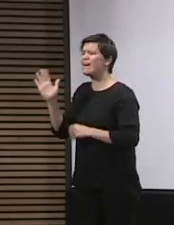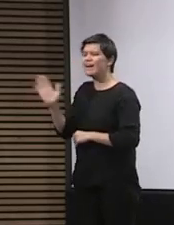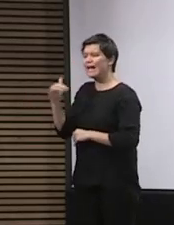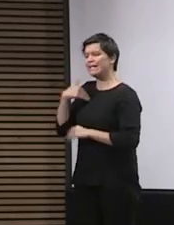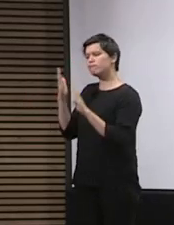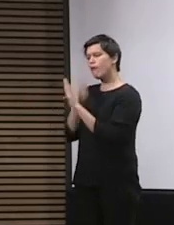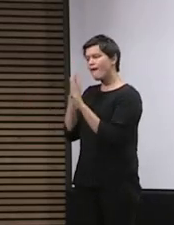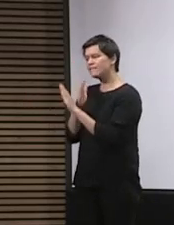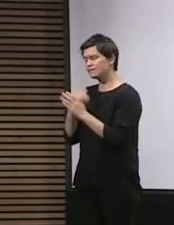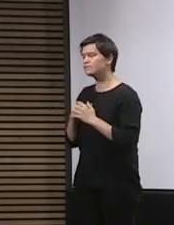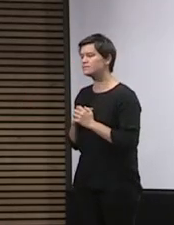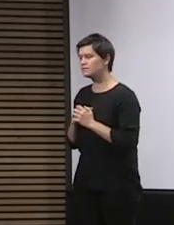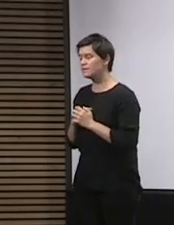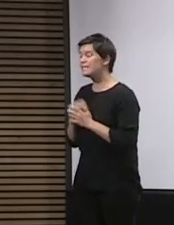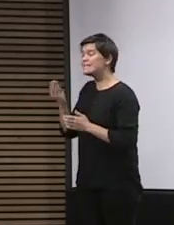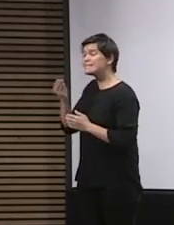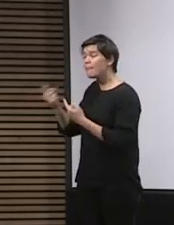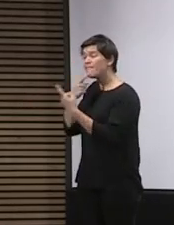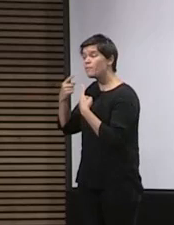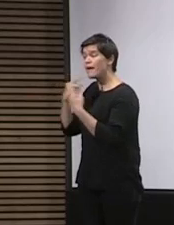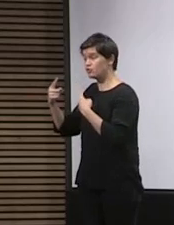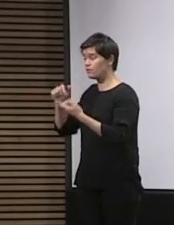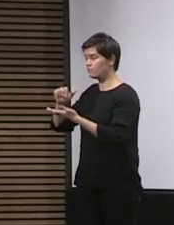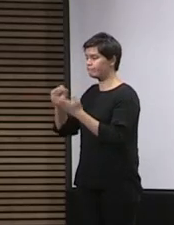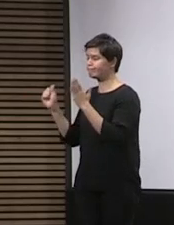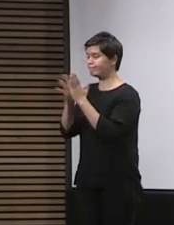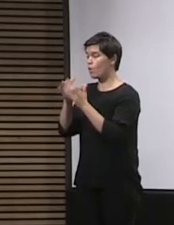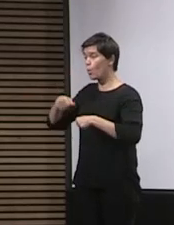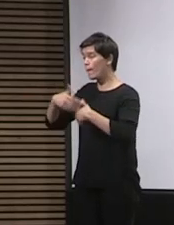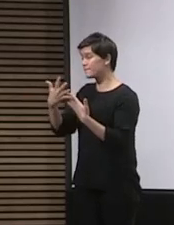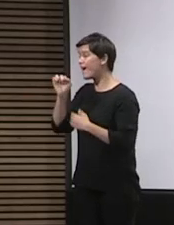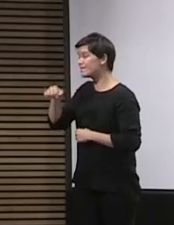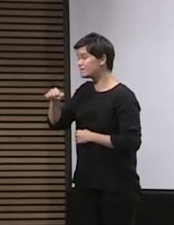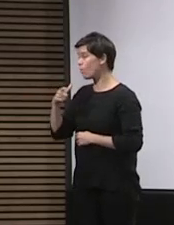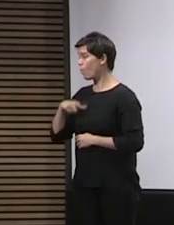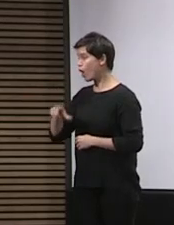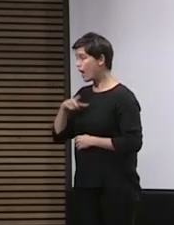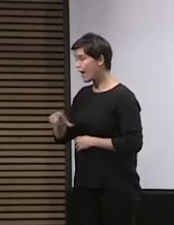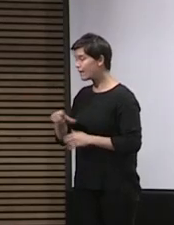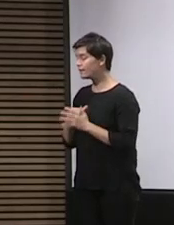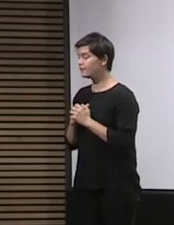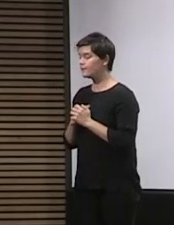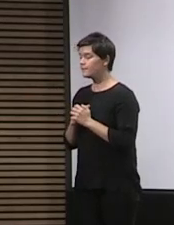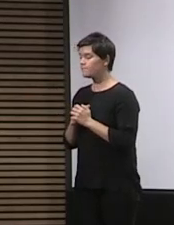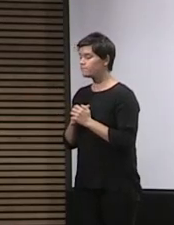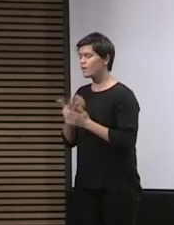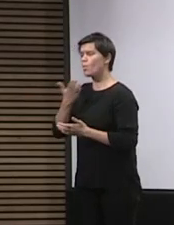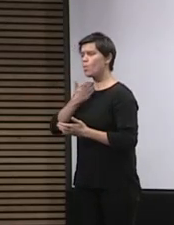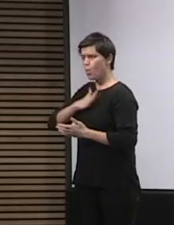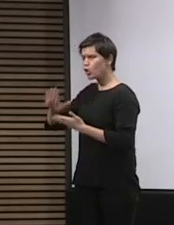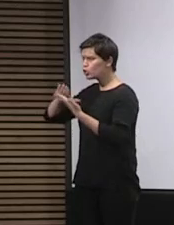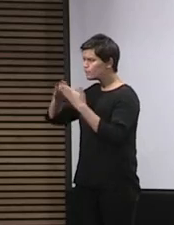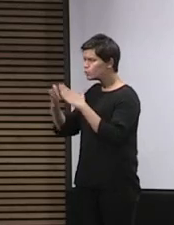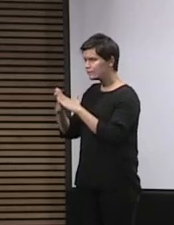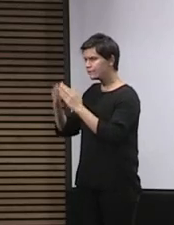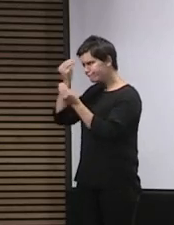publishing that information was to initially give some information to communities about what